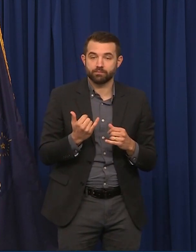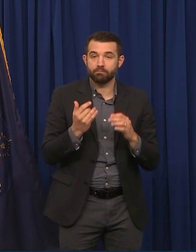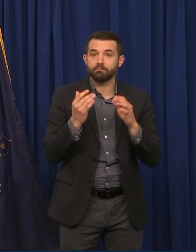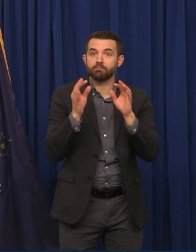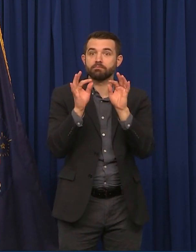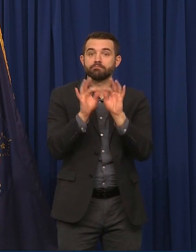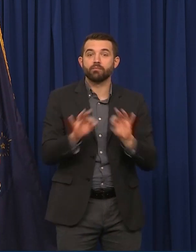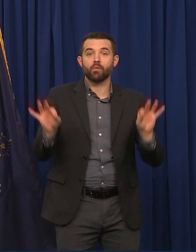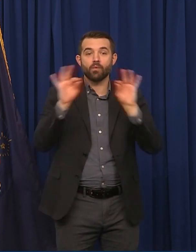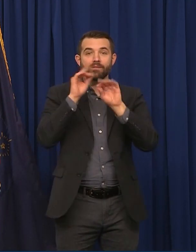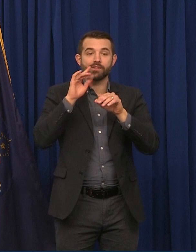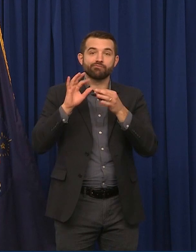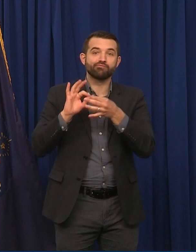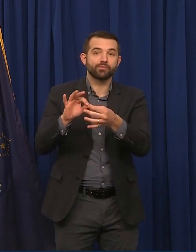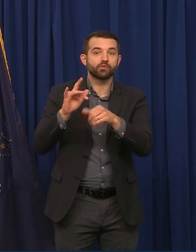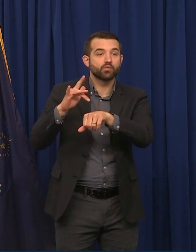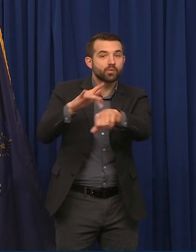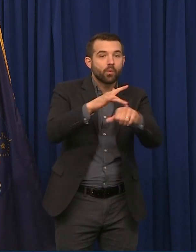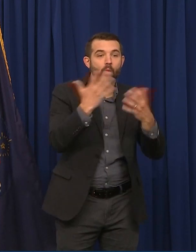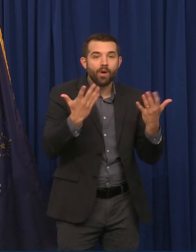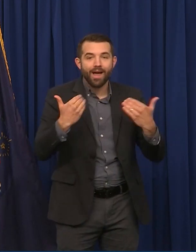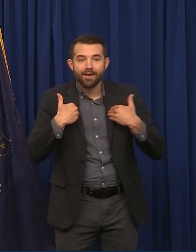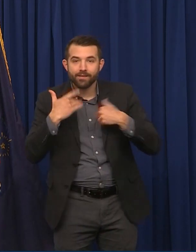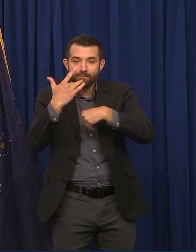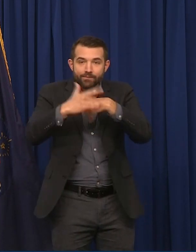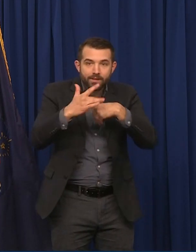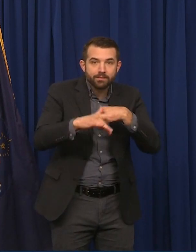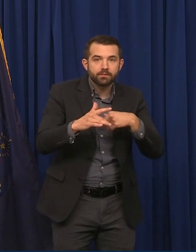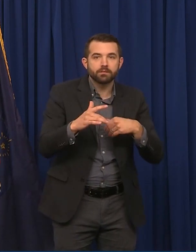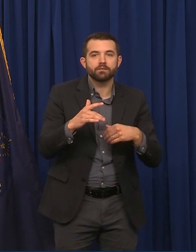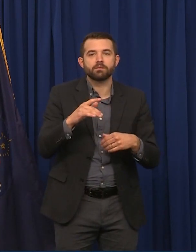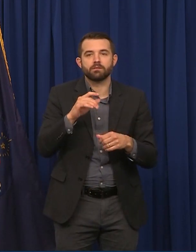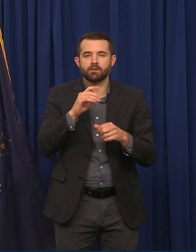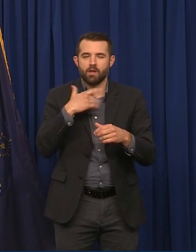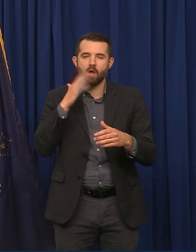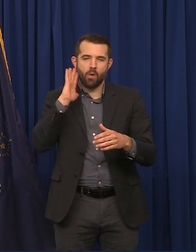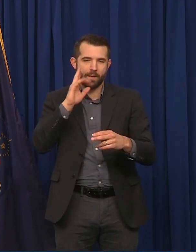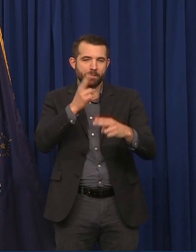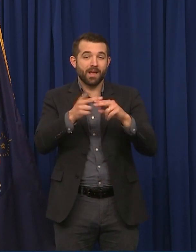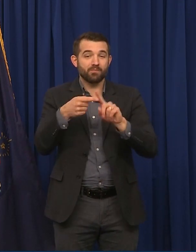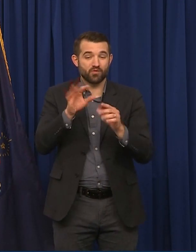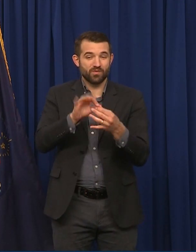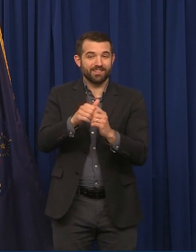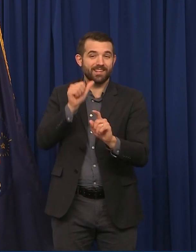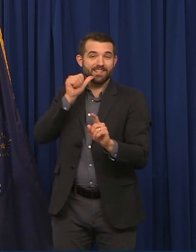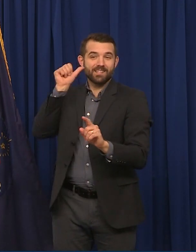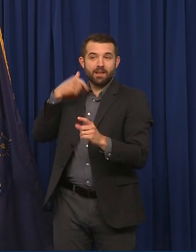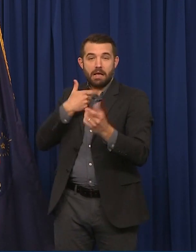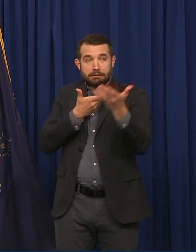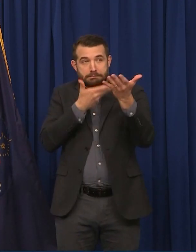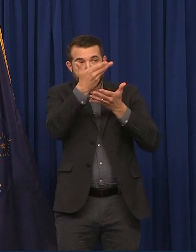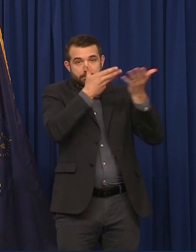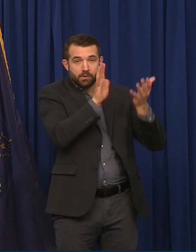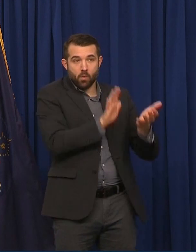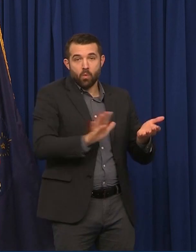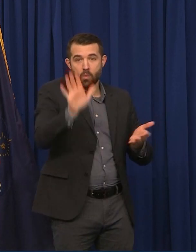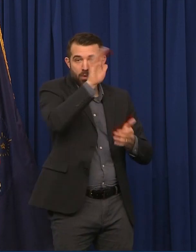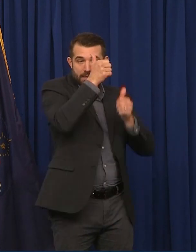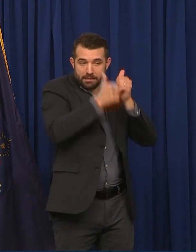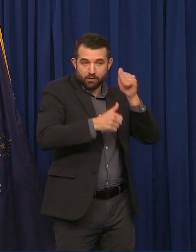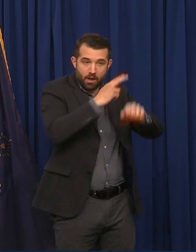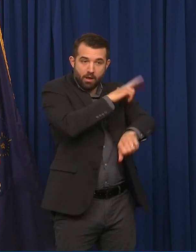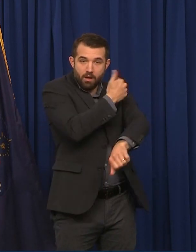Maine CDC has been working with hospitals across the state to get a better inventory on some of the